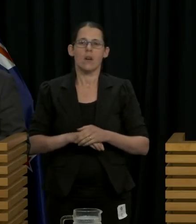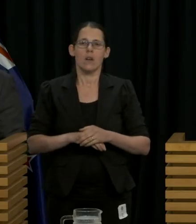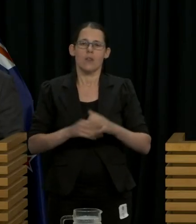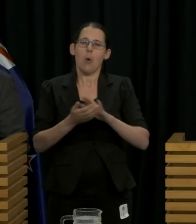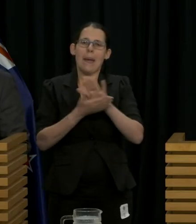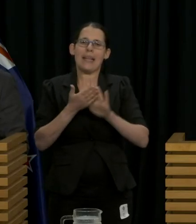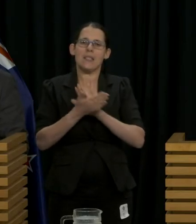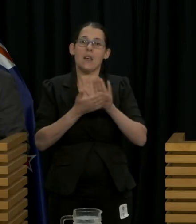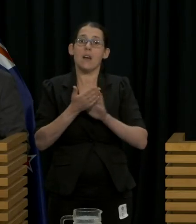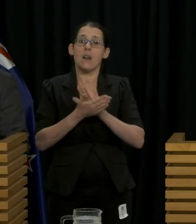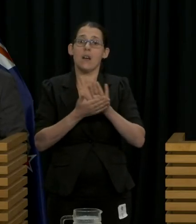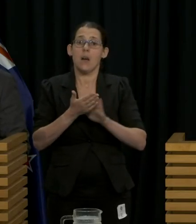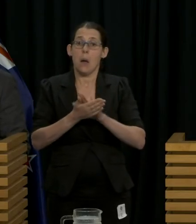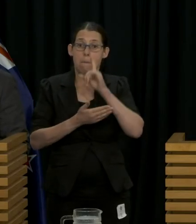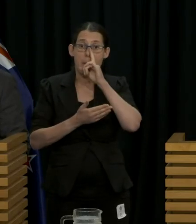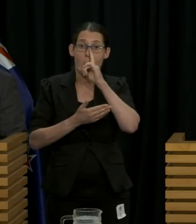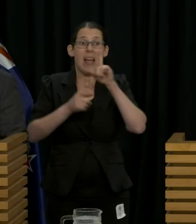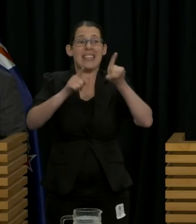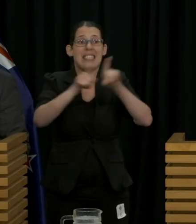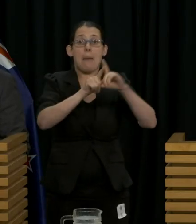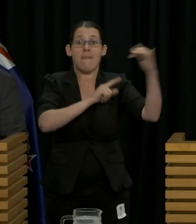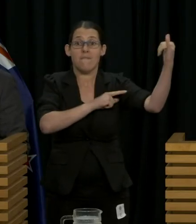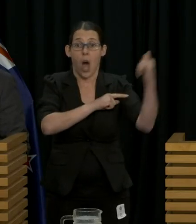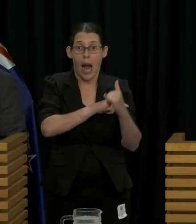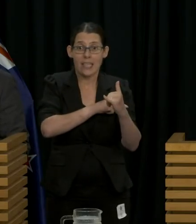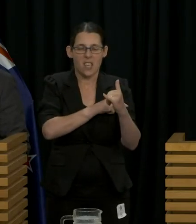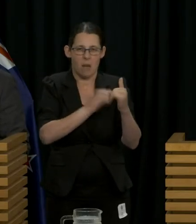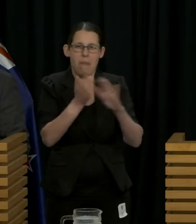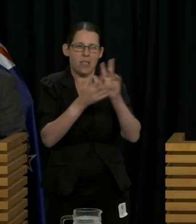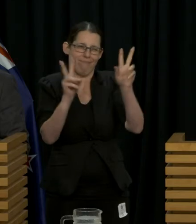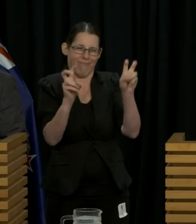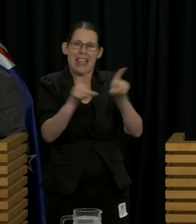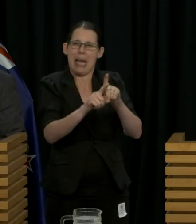same flight rather than those who have come from the same